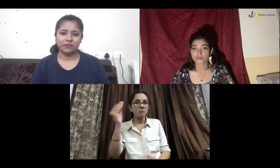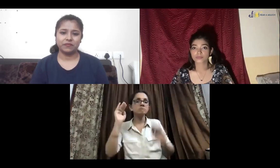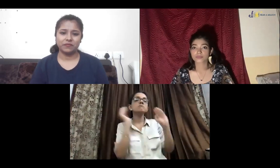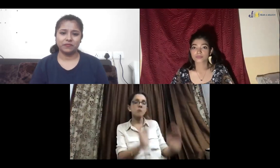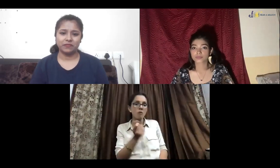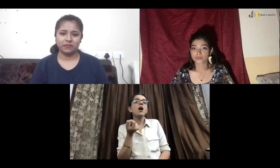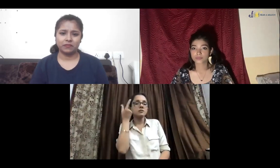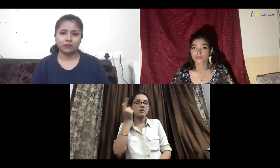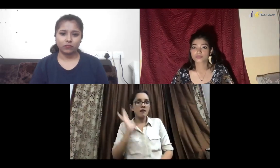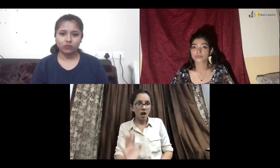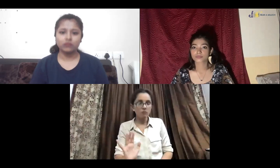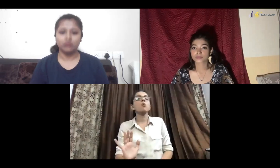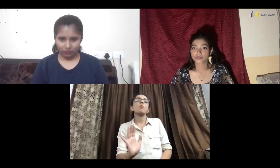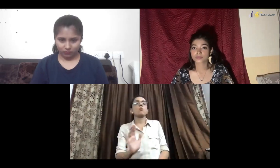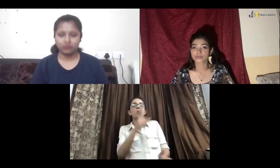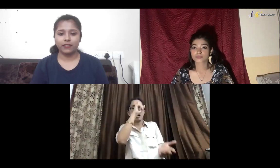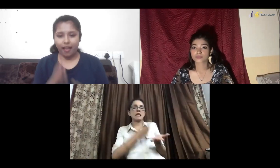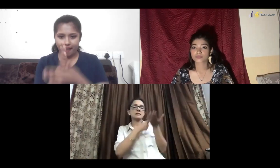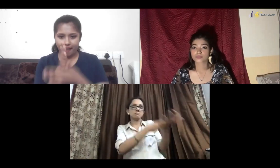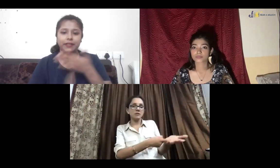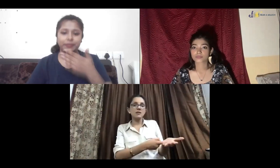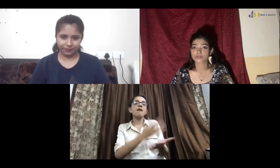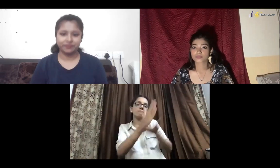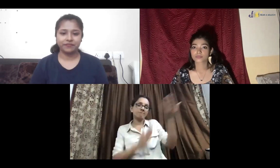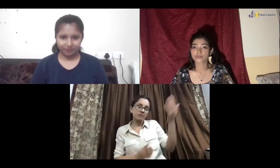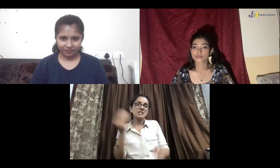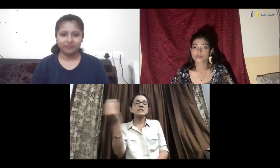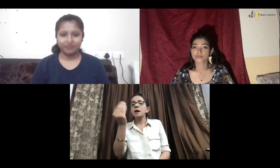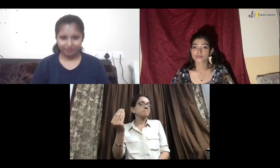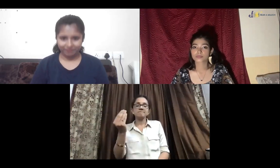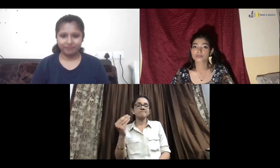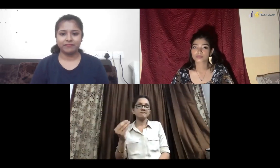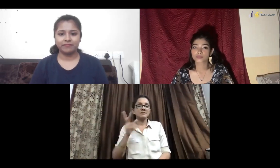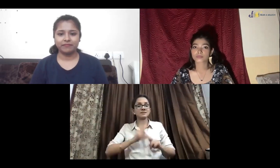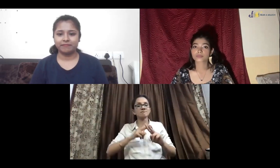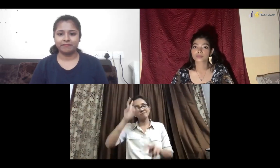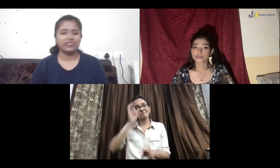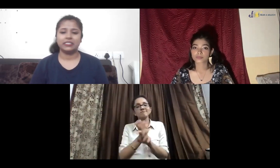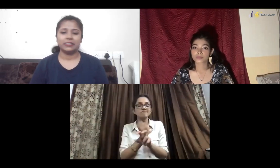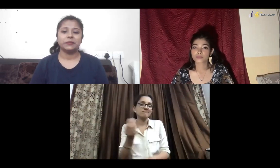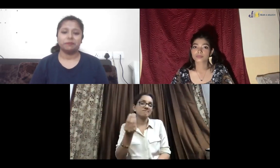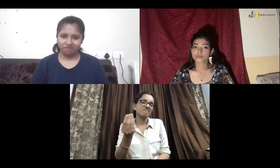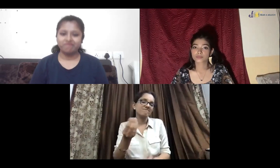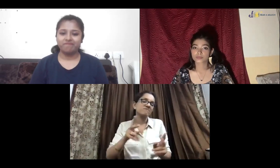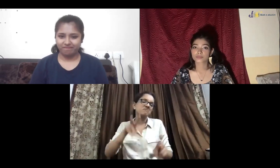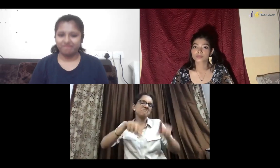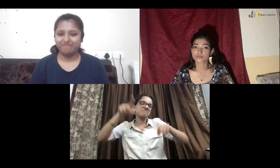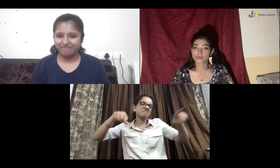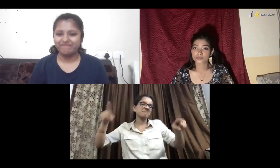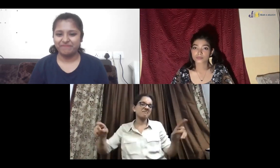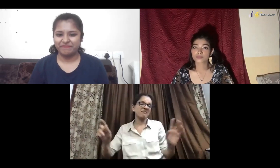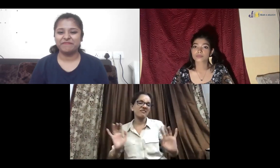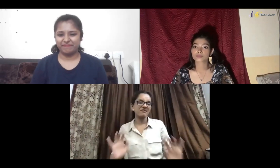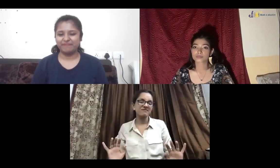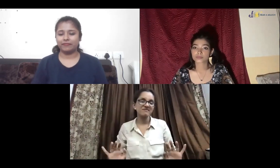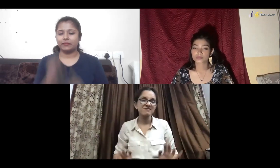to know. There are males who actually understanding the fact and respecting women,